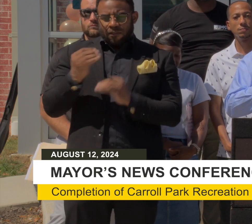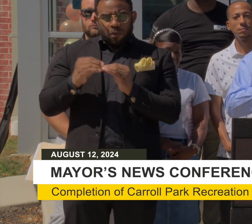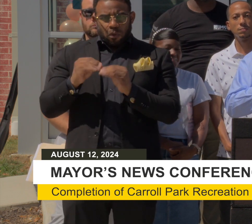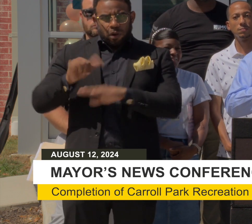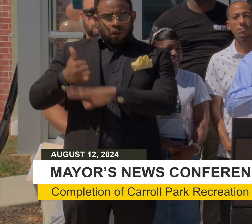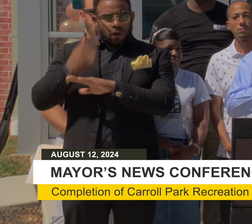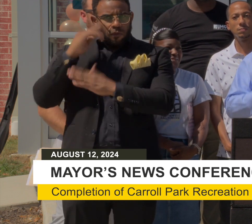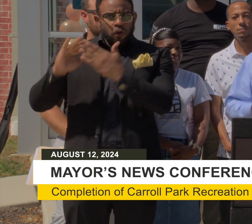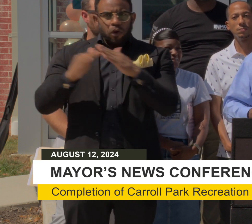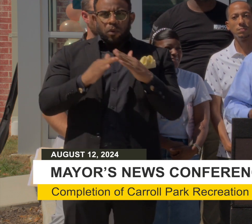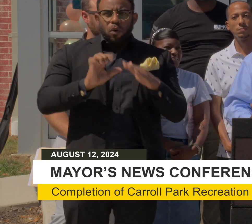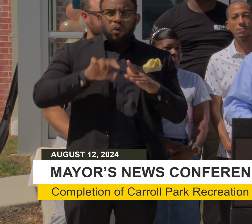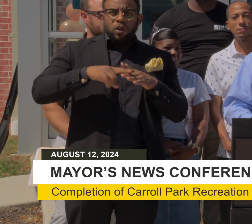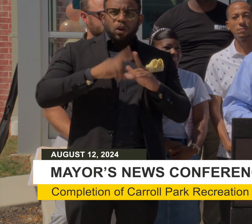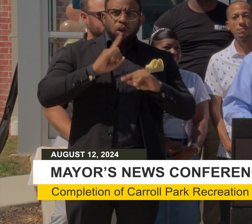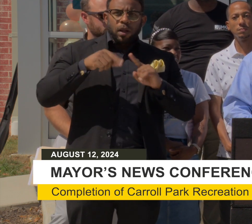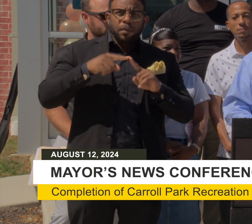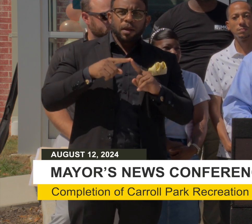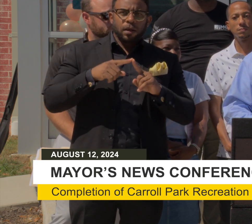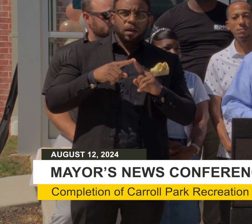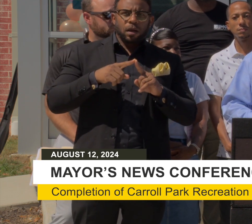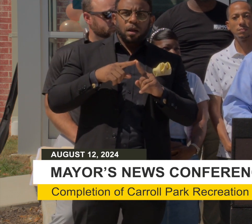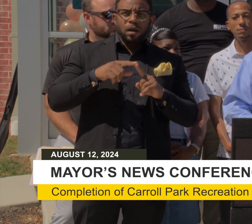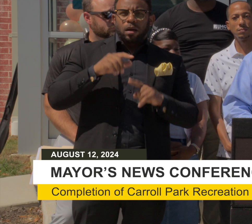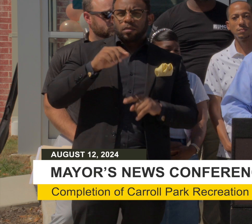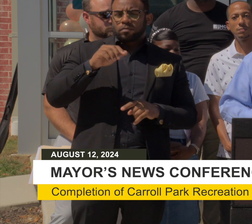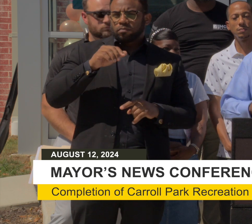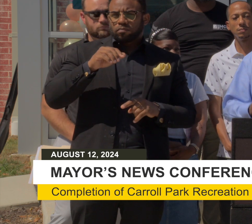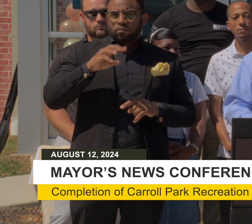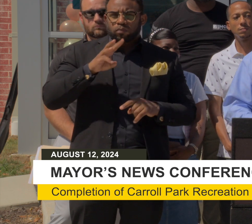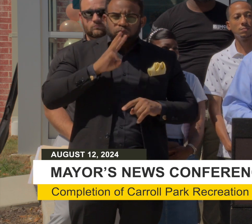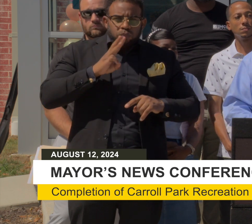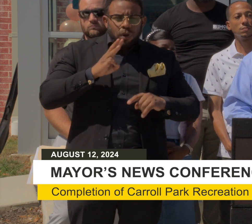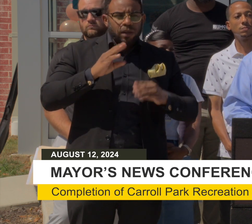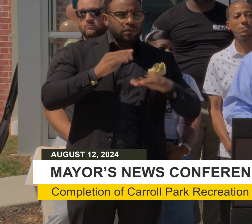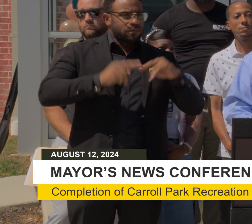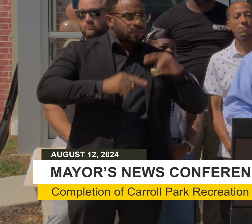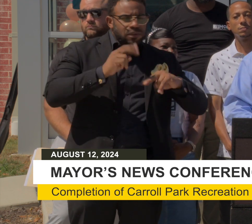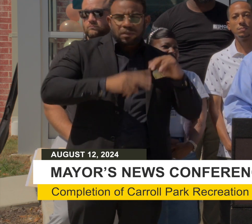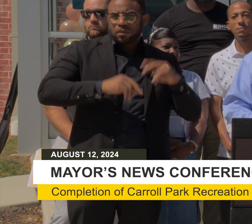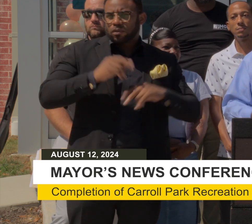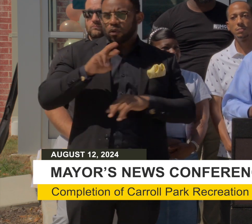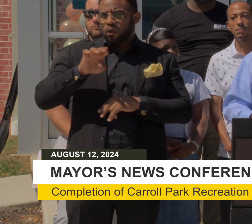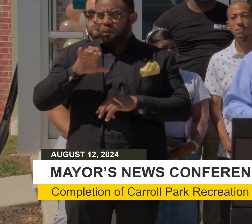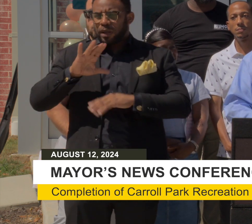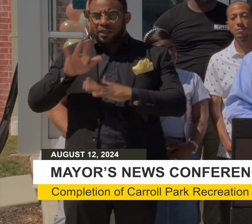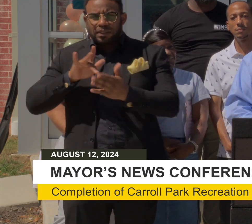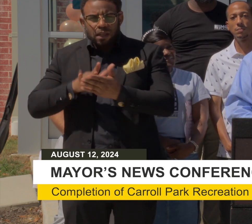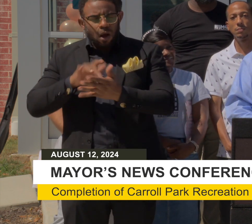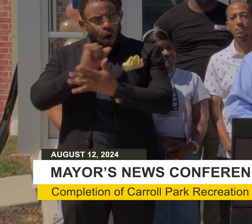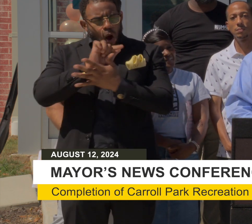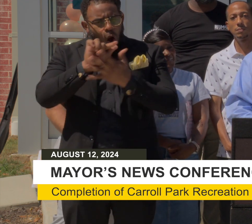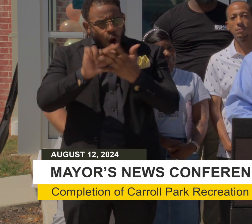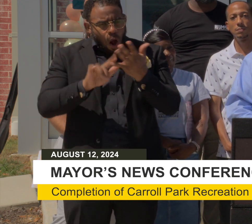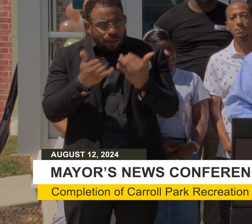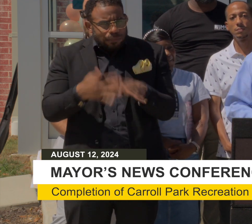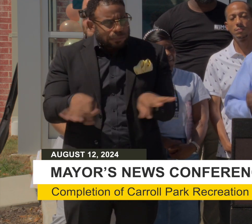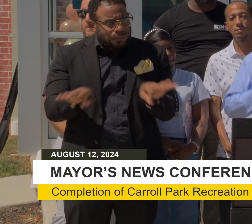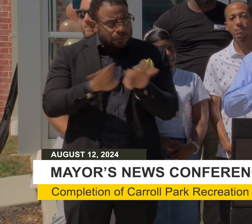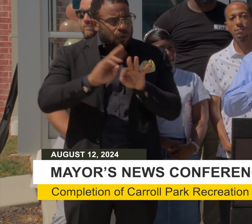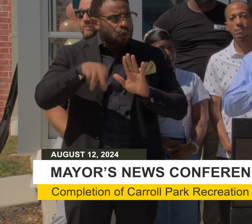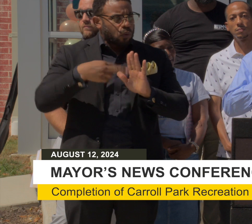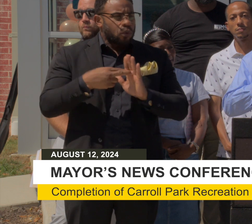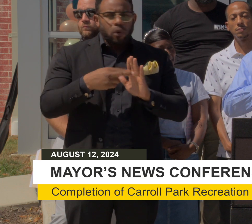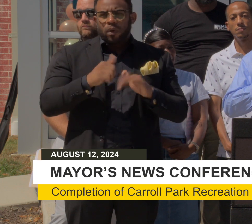for our communities. But when you start talking about aquatics facilities, when you start speaking about rec centers, all of those things play a